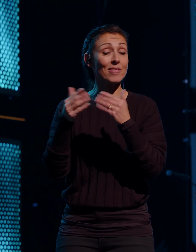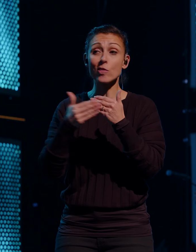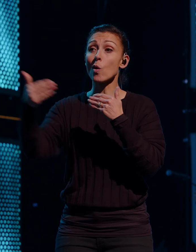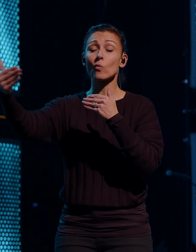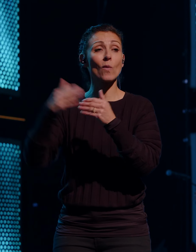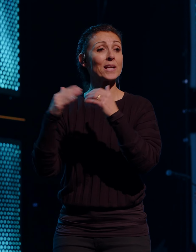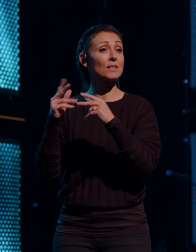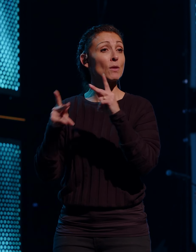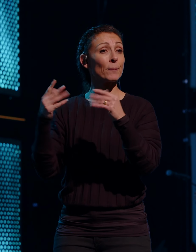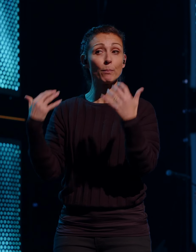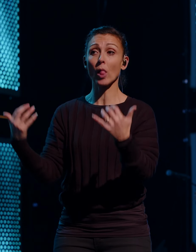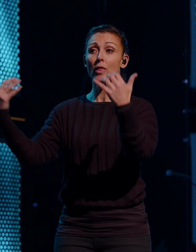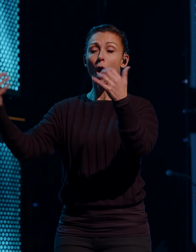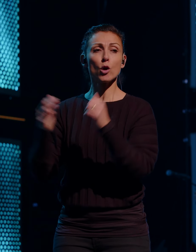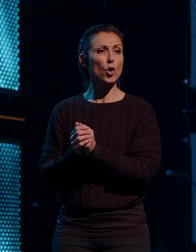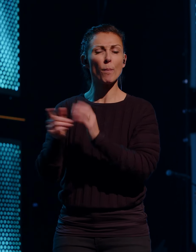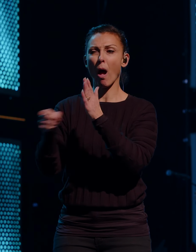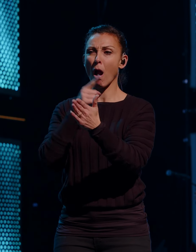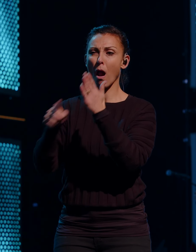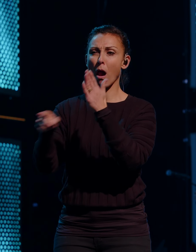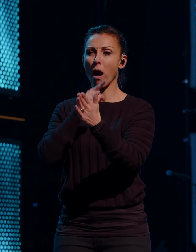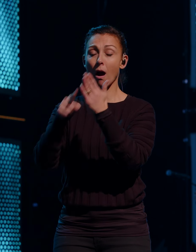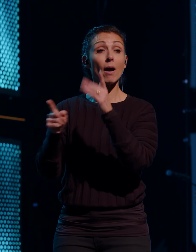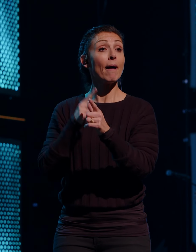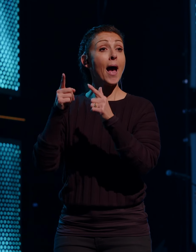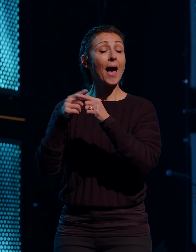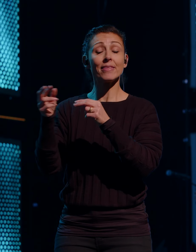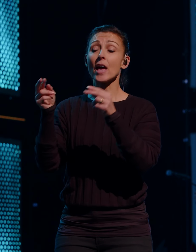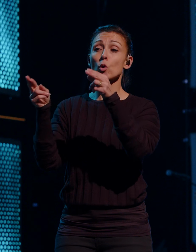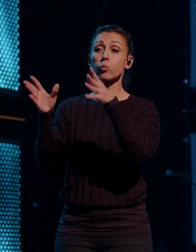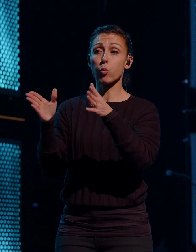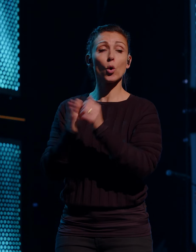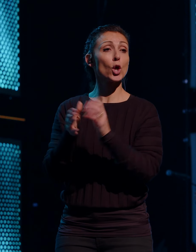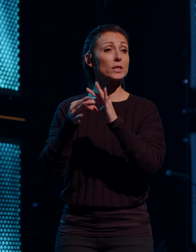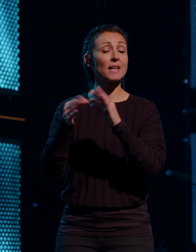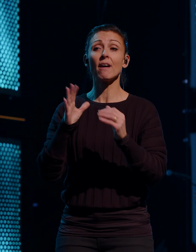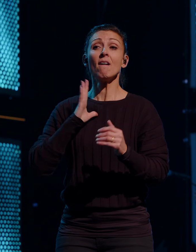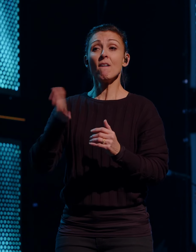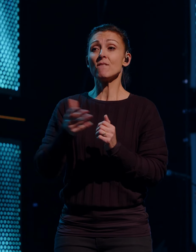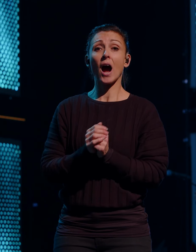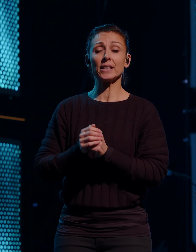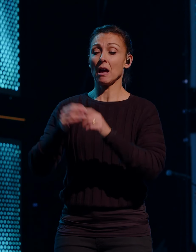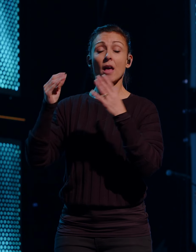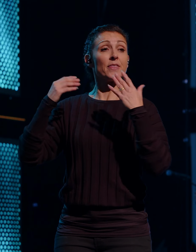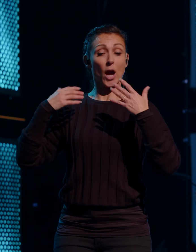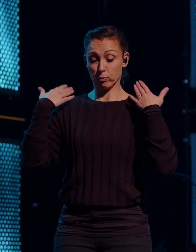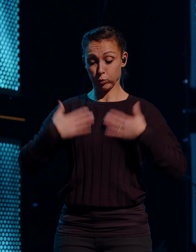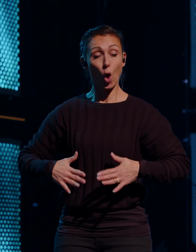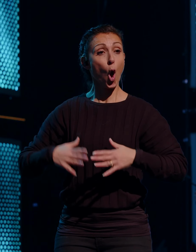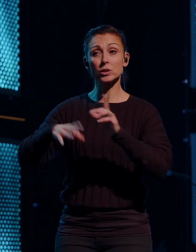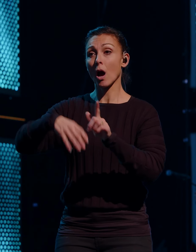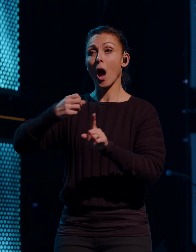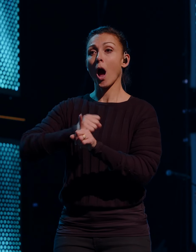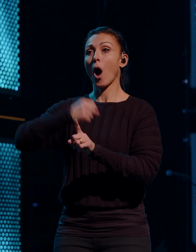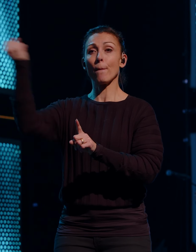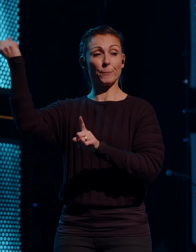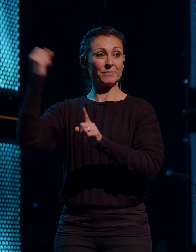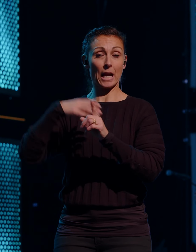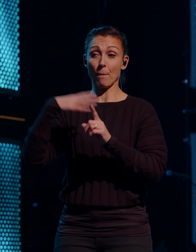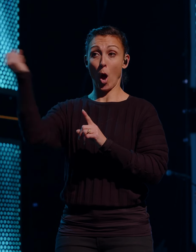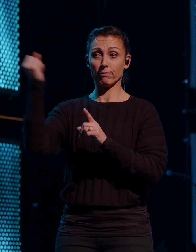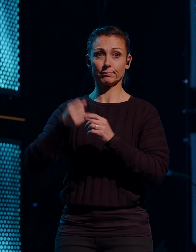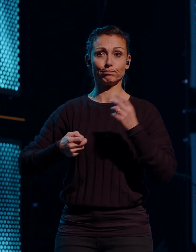them, and the magistrates tore the garments off of them and gave orders to beat them with rods. And when they inflicted many blows upon them,